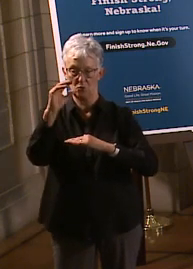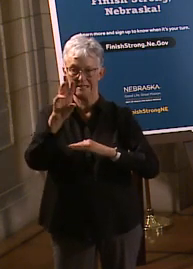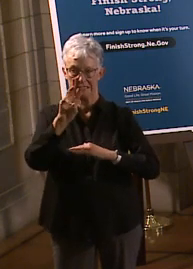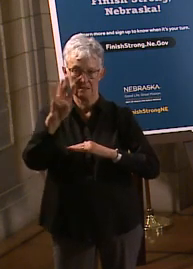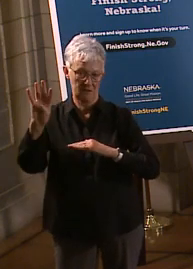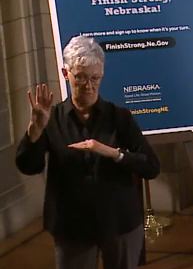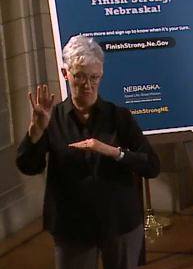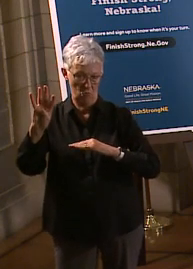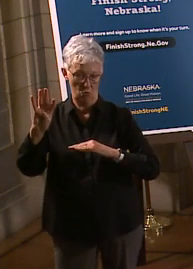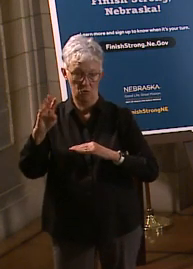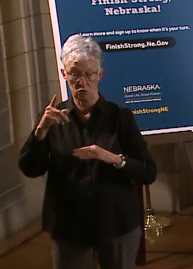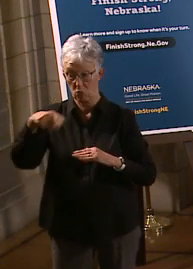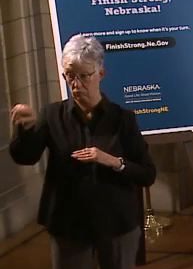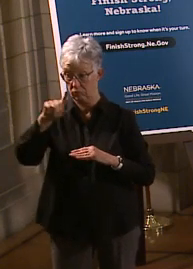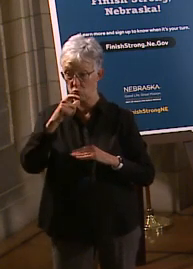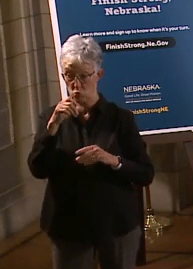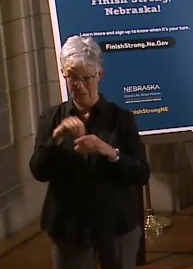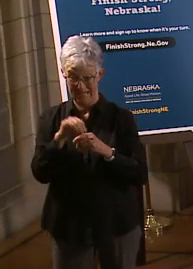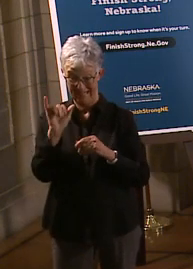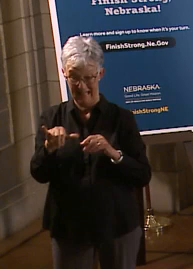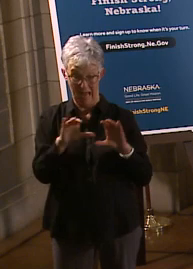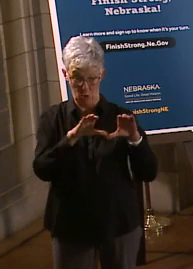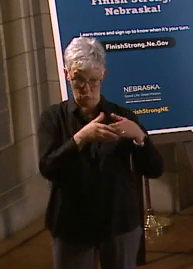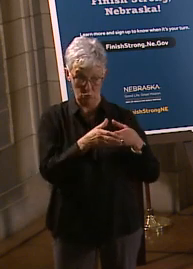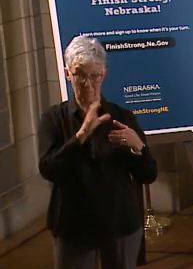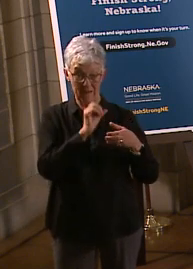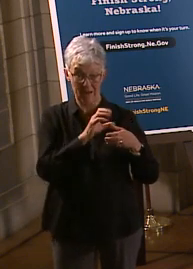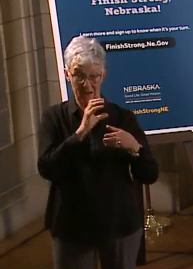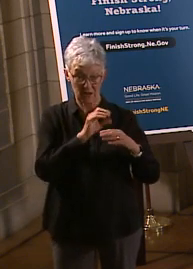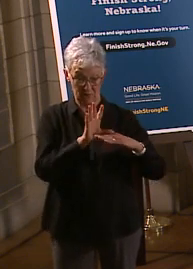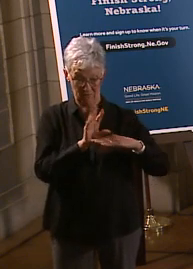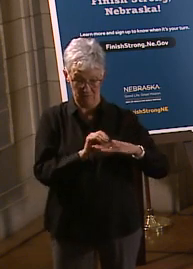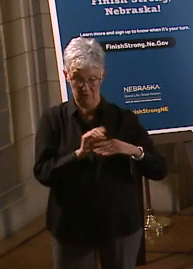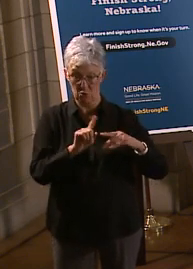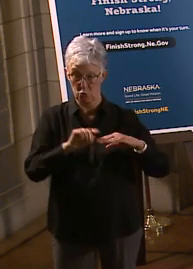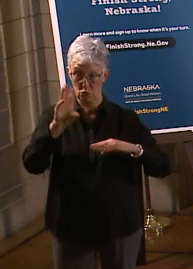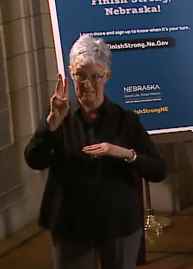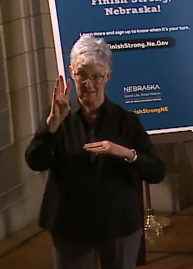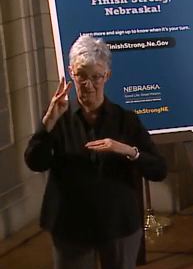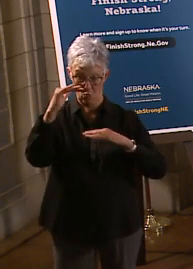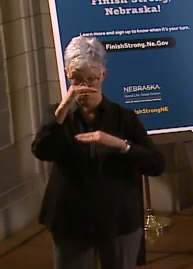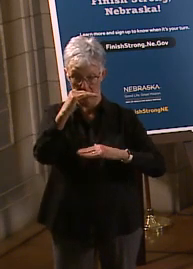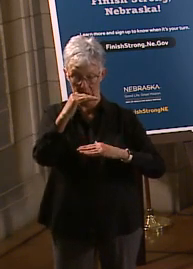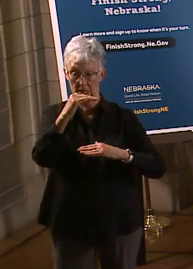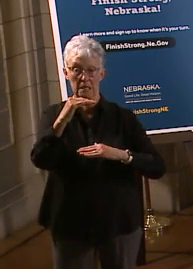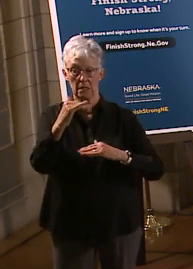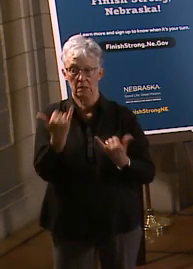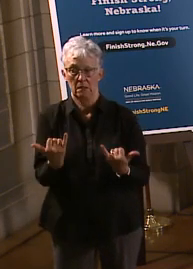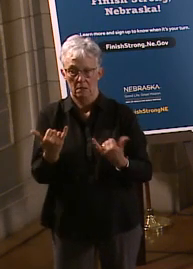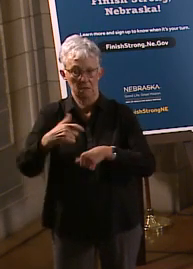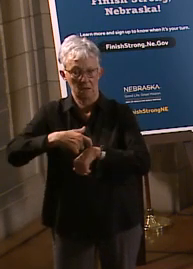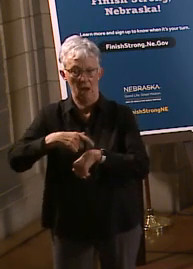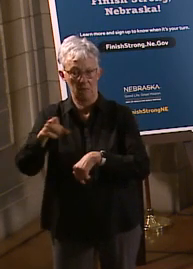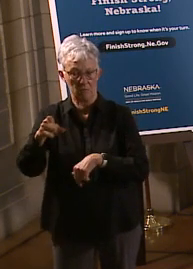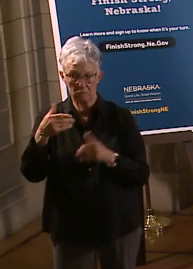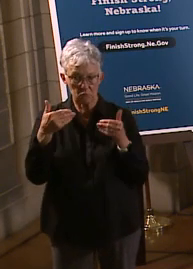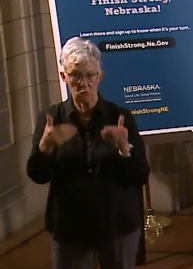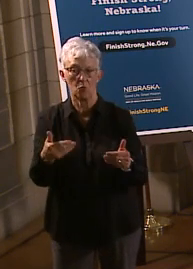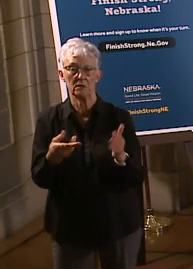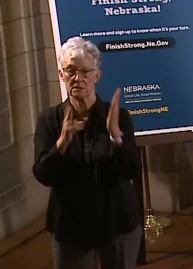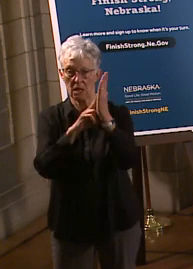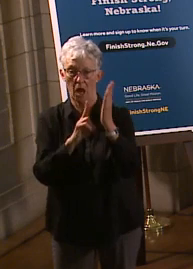if you're in that category 50 to 64, now is a great time to sign up through vaccinate.nebraska.com. Please, or